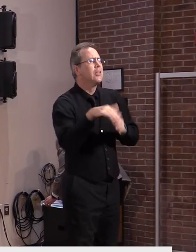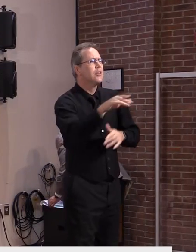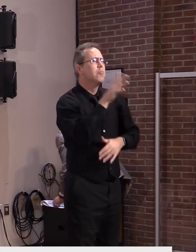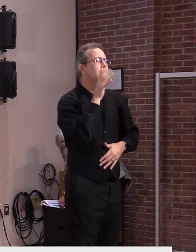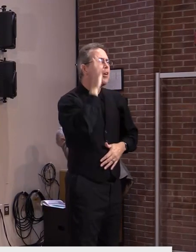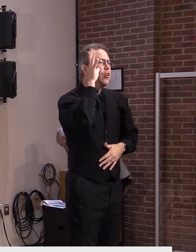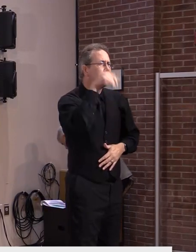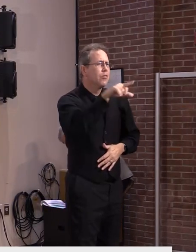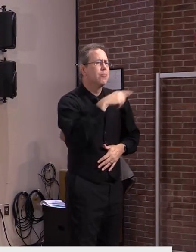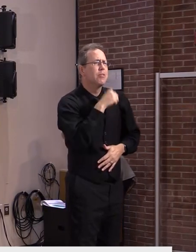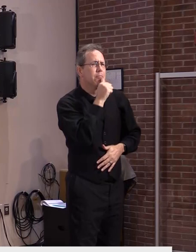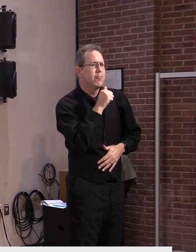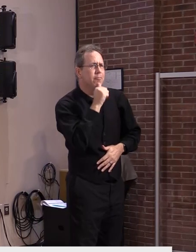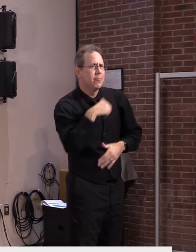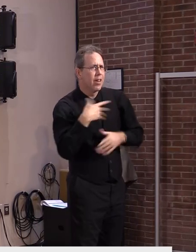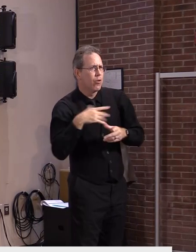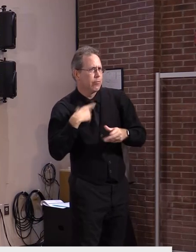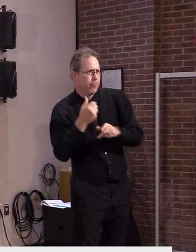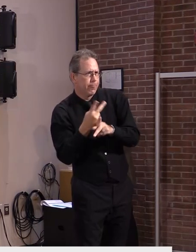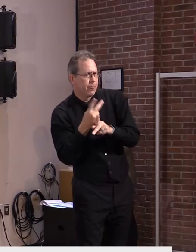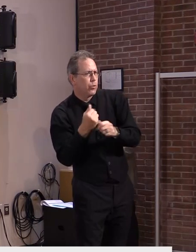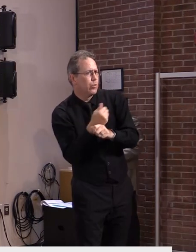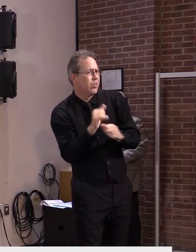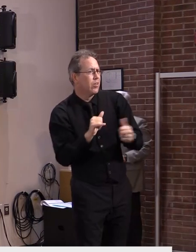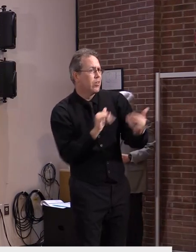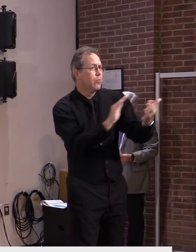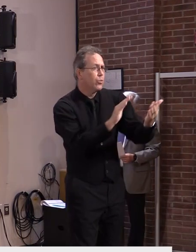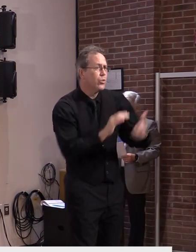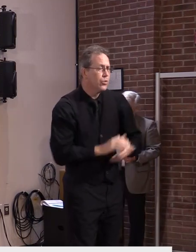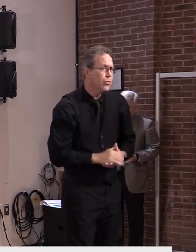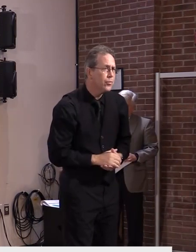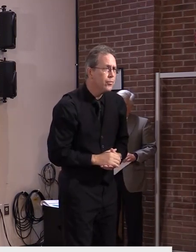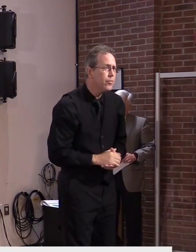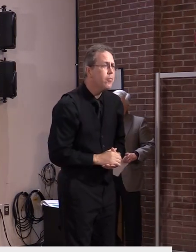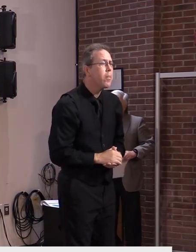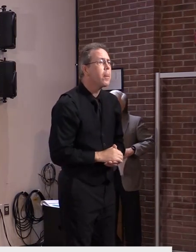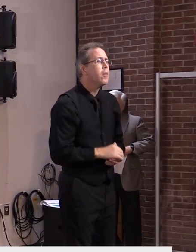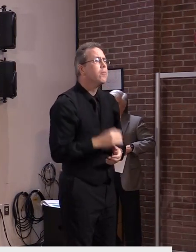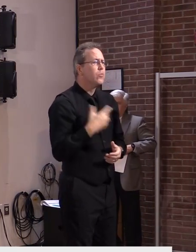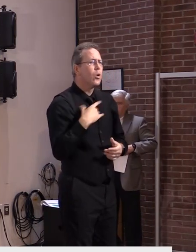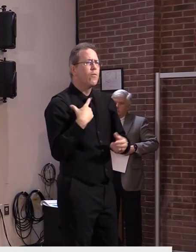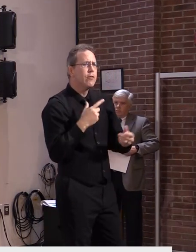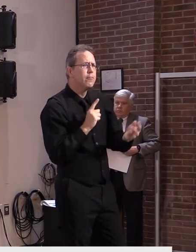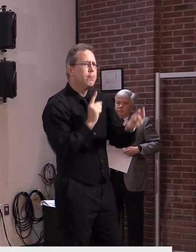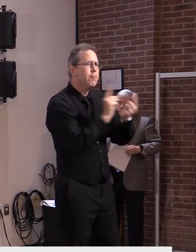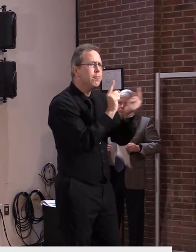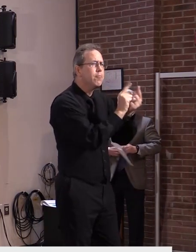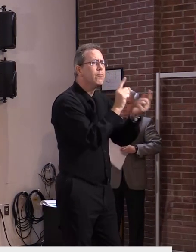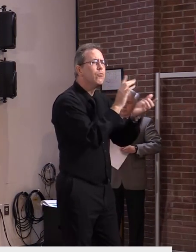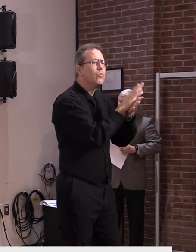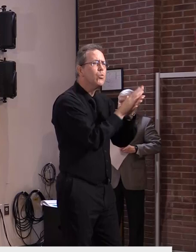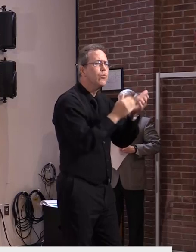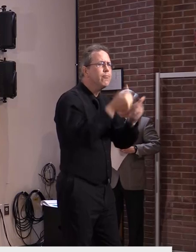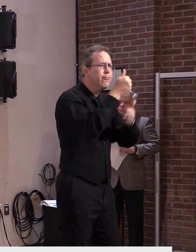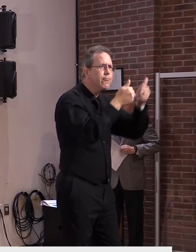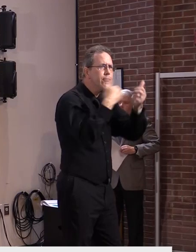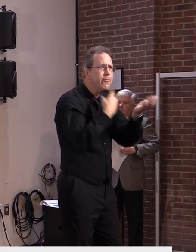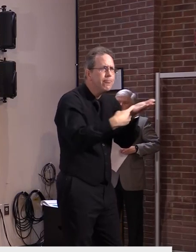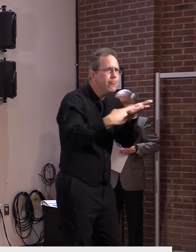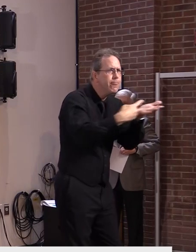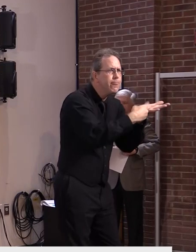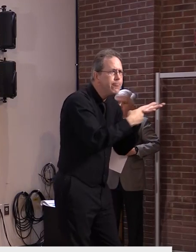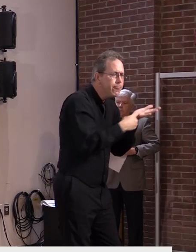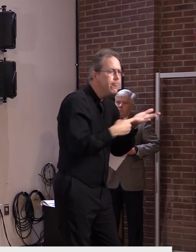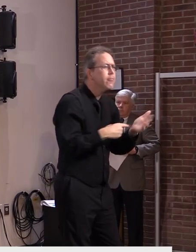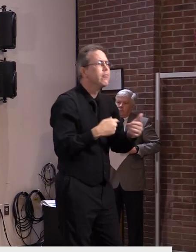meeting regularly with the leadership of the School Nurses Association going forward. Last year, they met regularly with the health department team, and their feedback